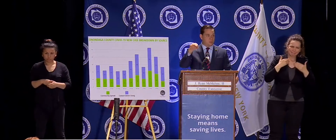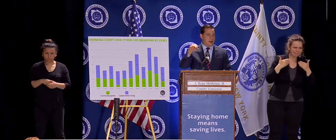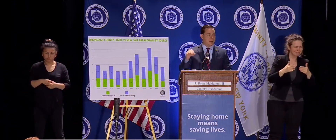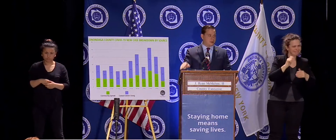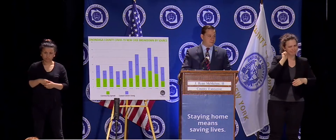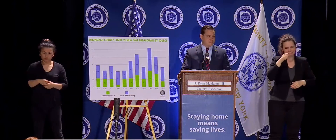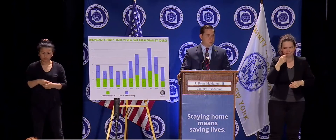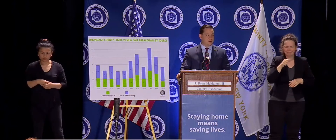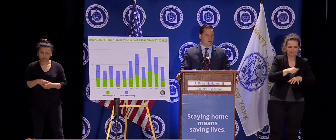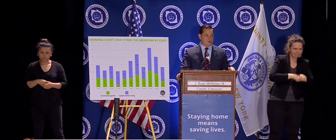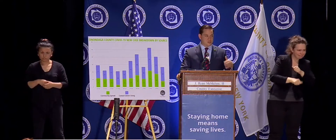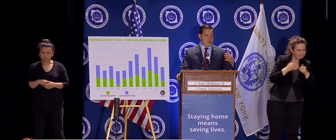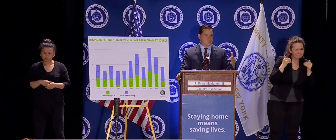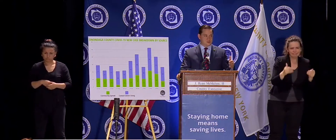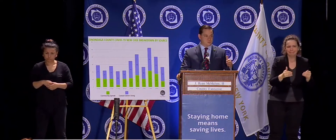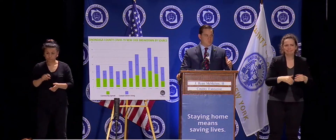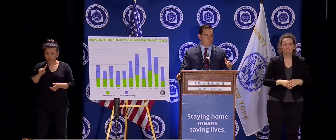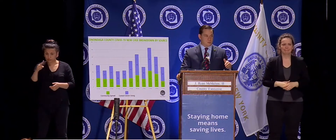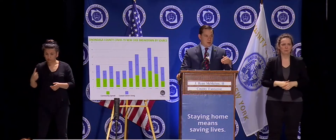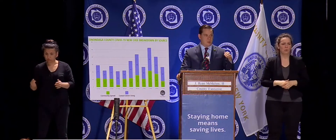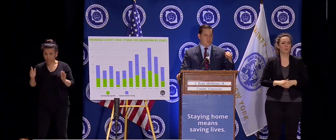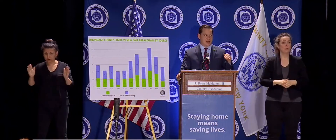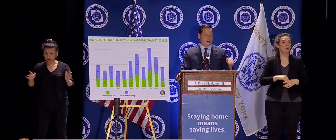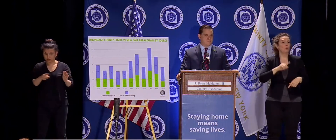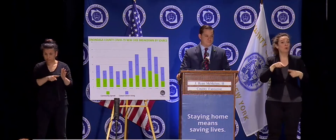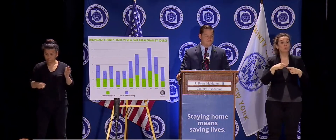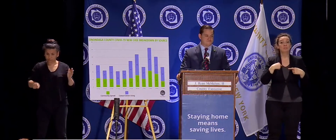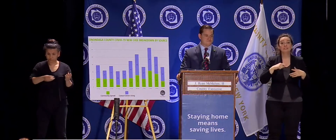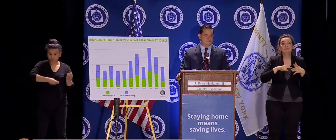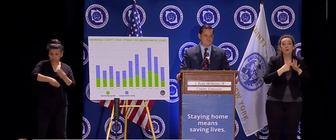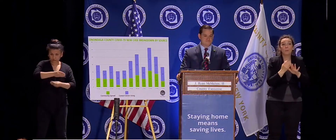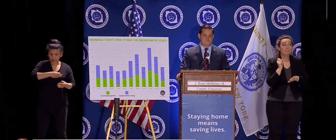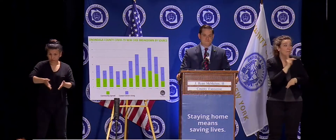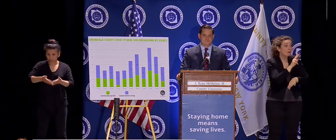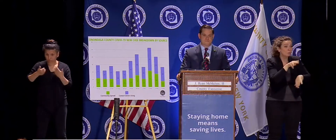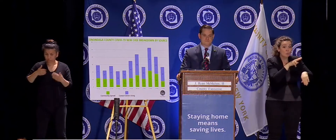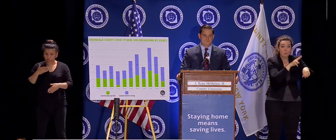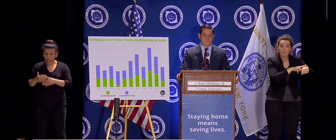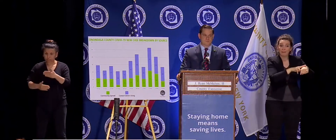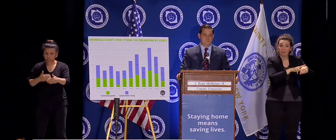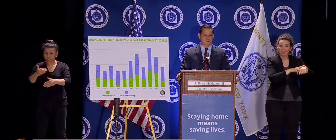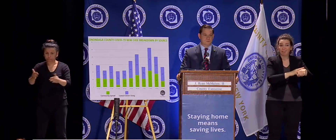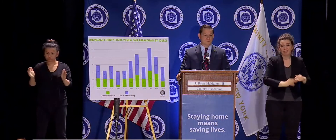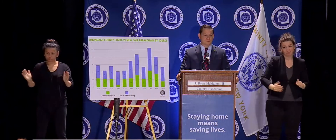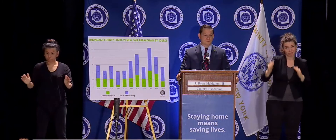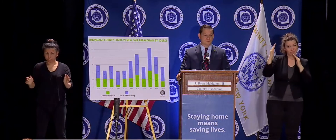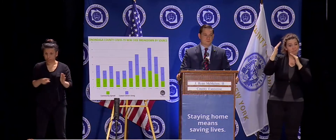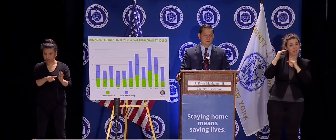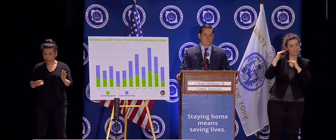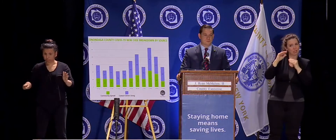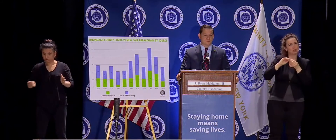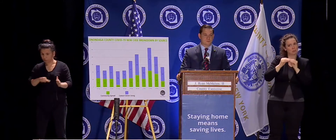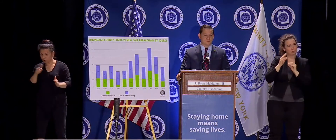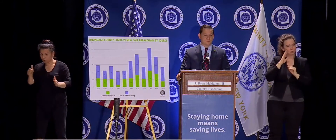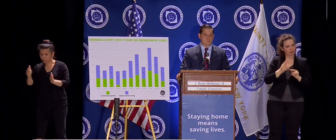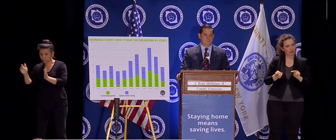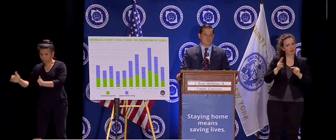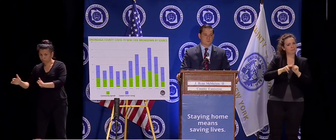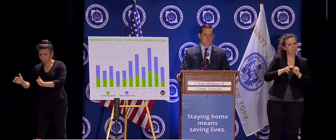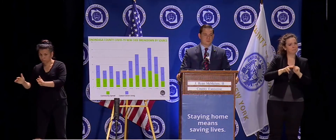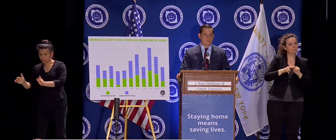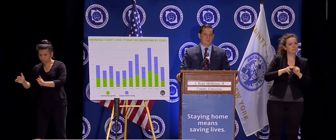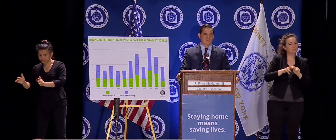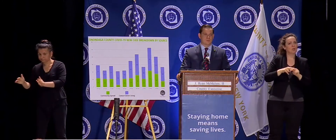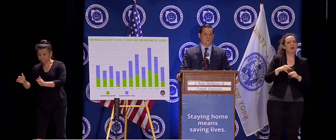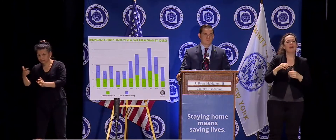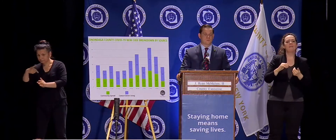next week will be higher. The question is how much higher? Do you have any plans to go and retest some of those